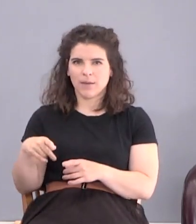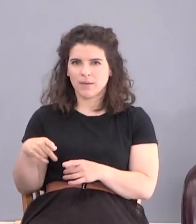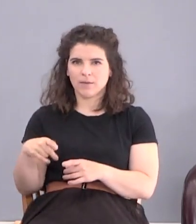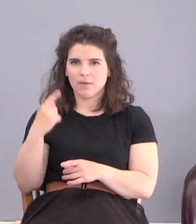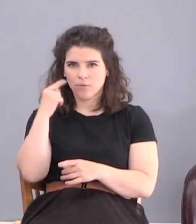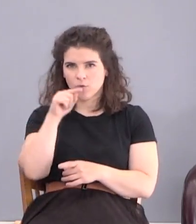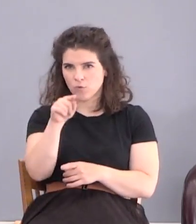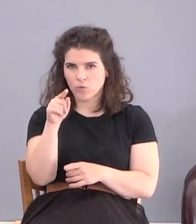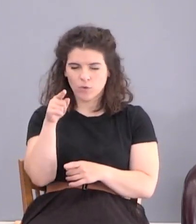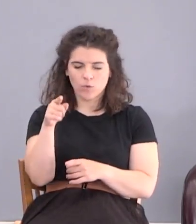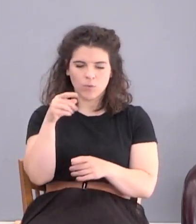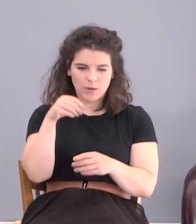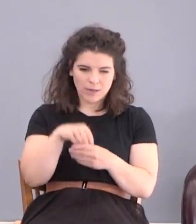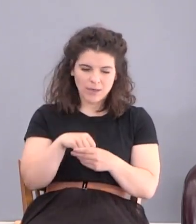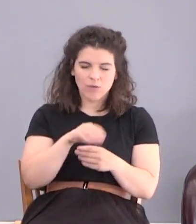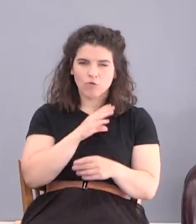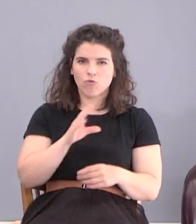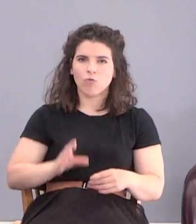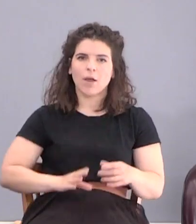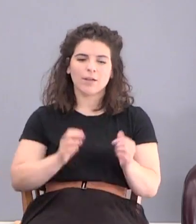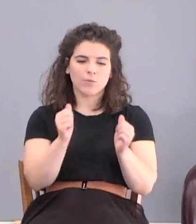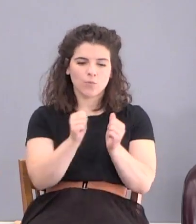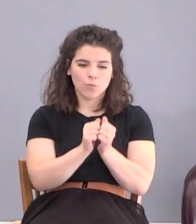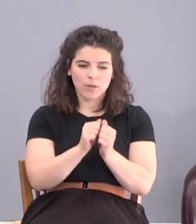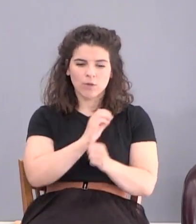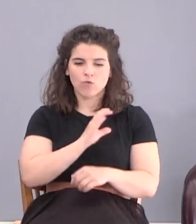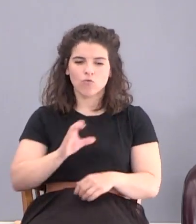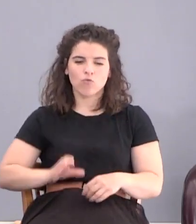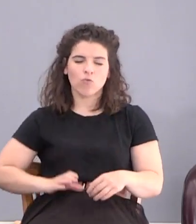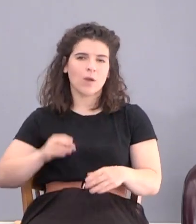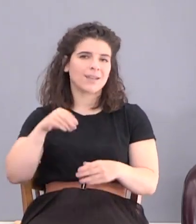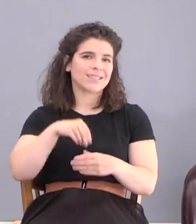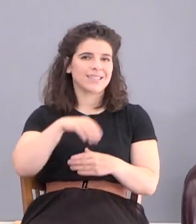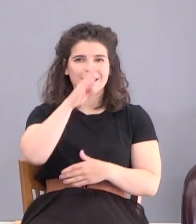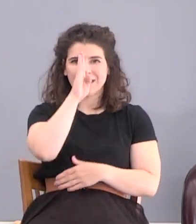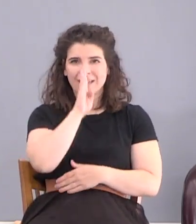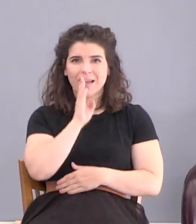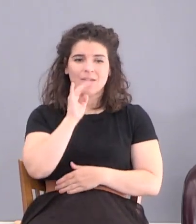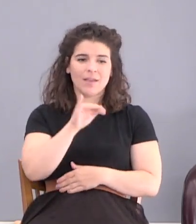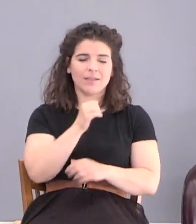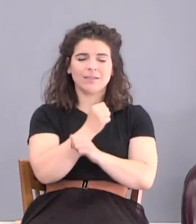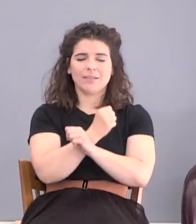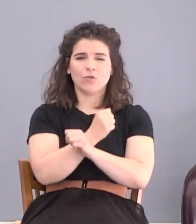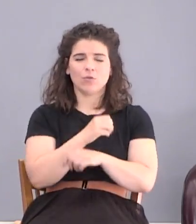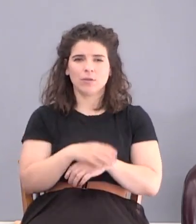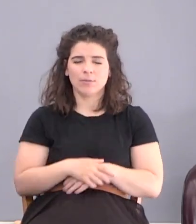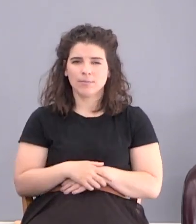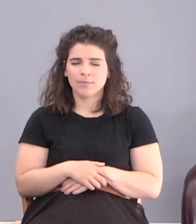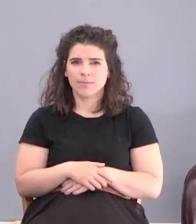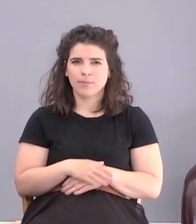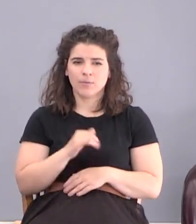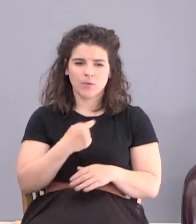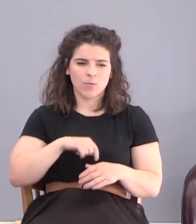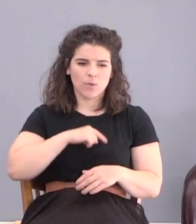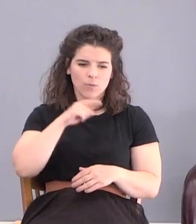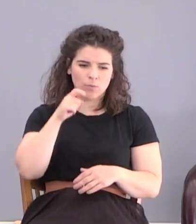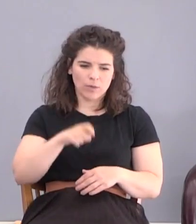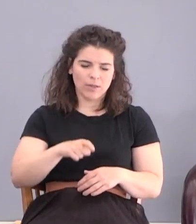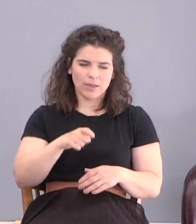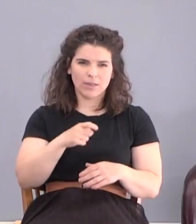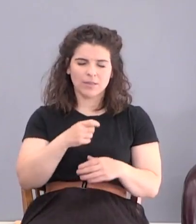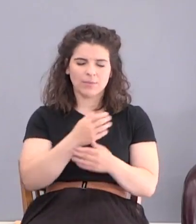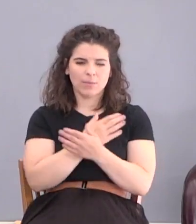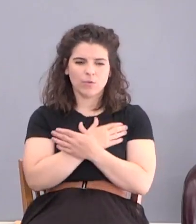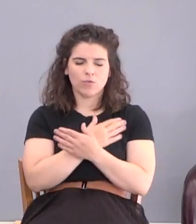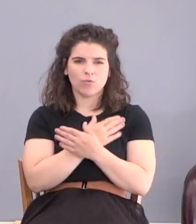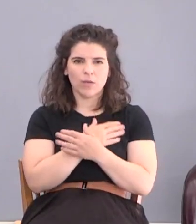you are in Christ, or you are with Christ in God. That's security. That's what we need to be able to rest in and